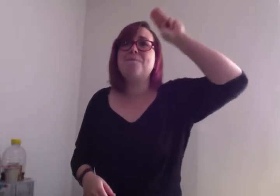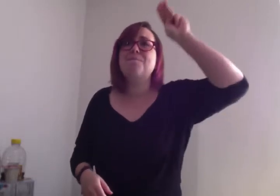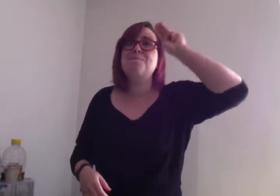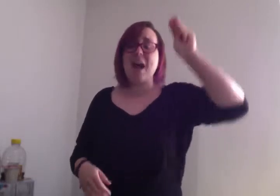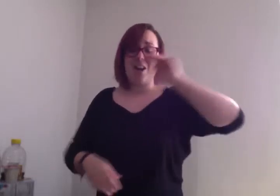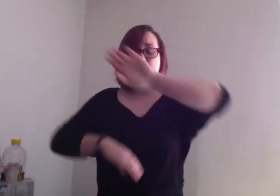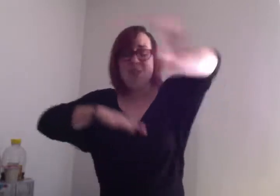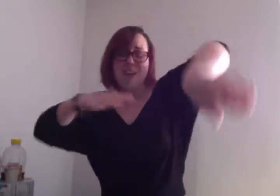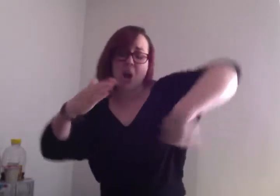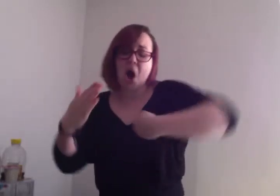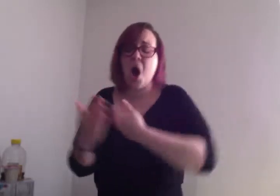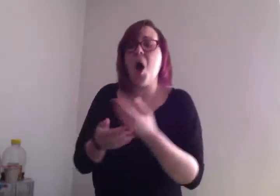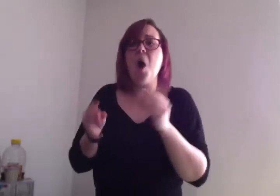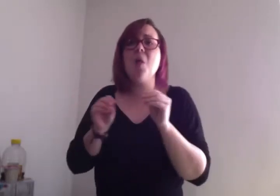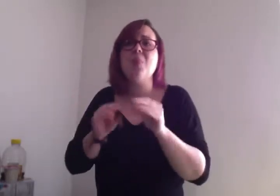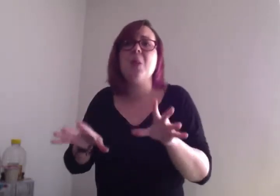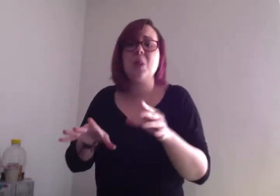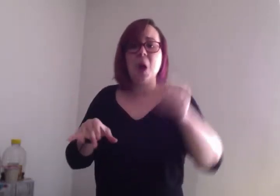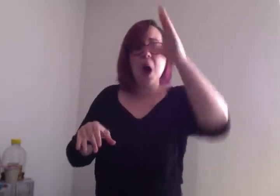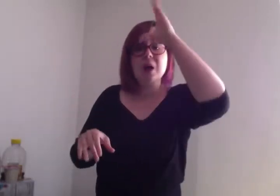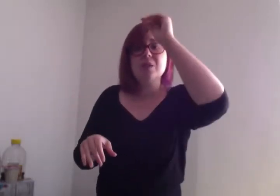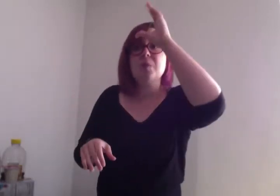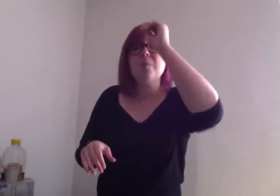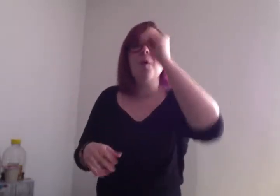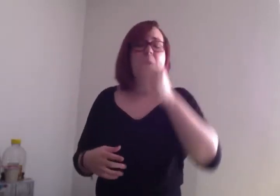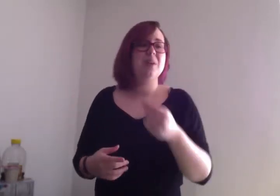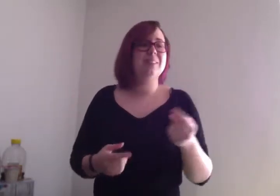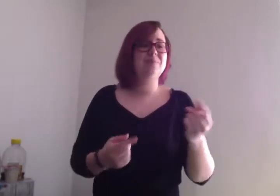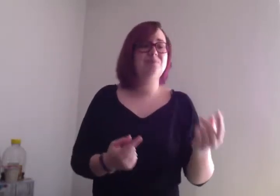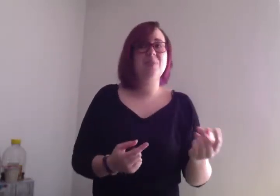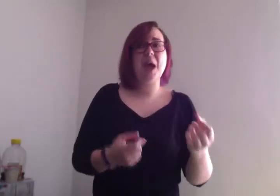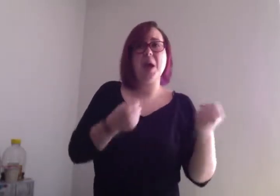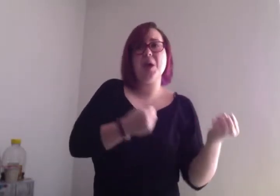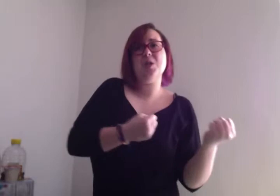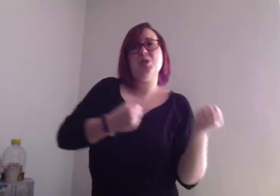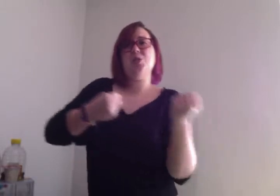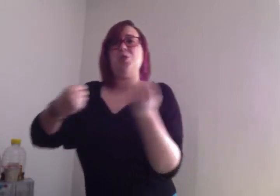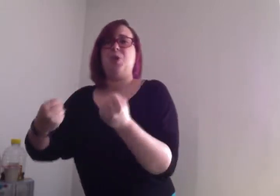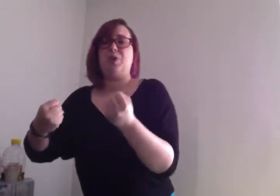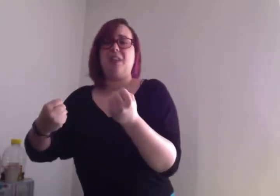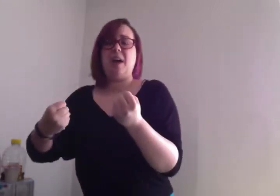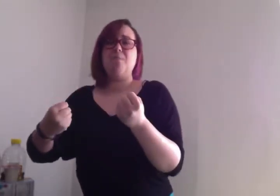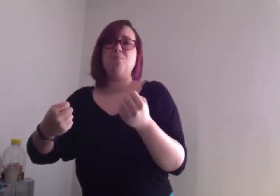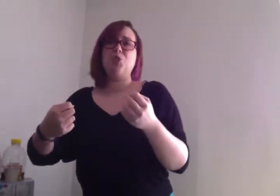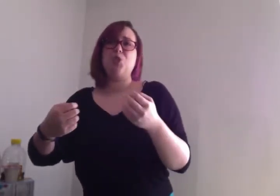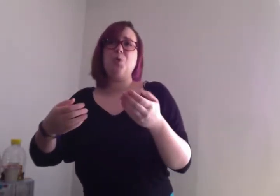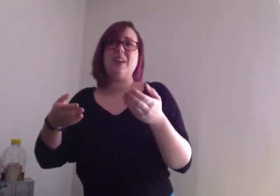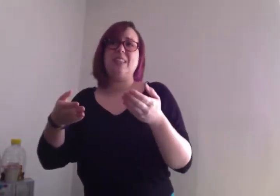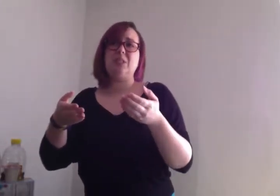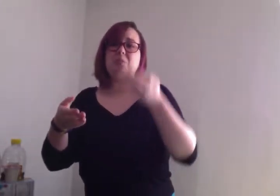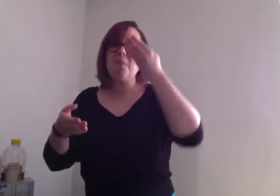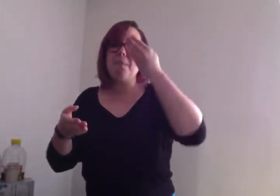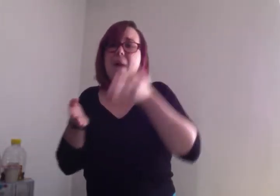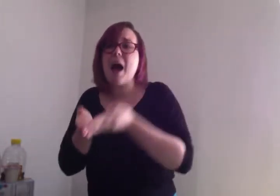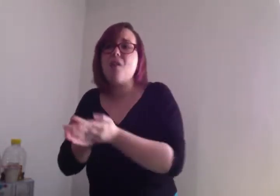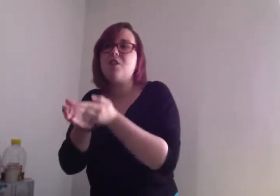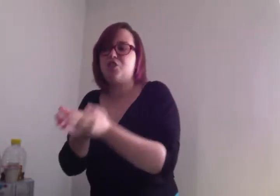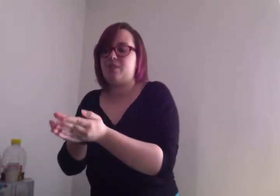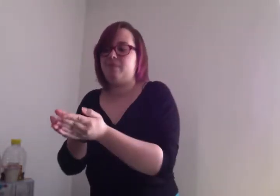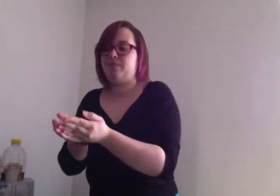ship. "Now, my fine fellows," said Captain Hook, when he had the boys and Wendy on his ship, "which